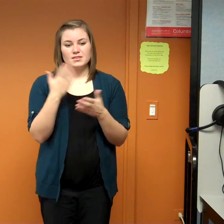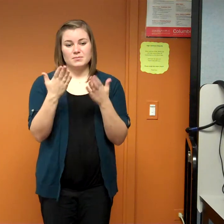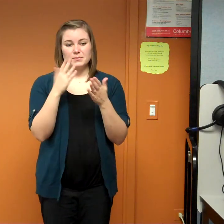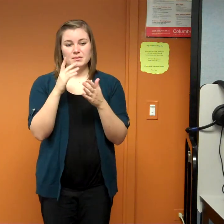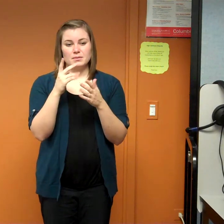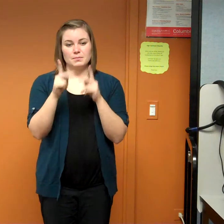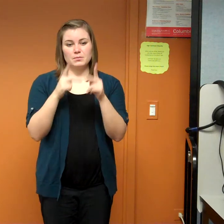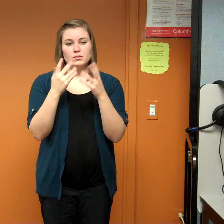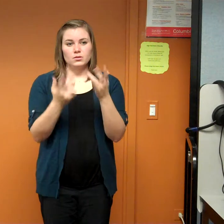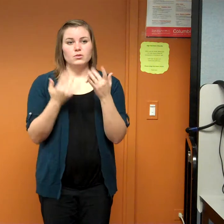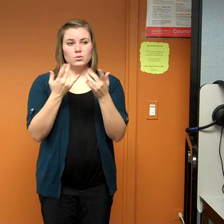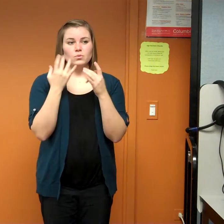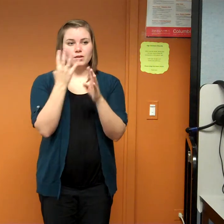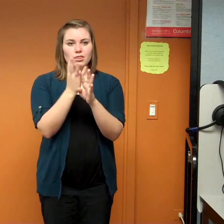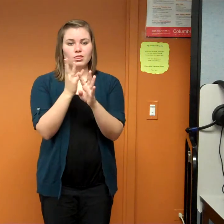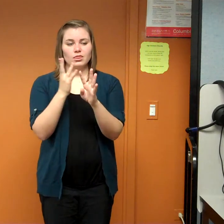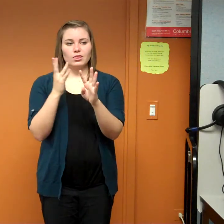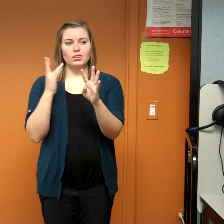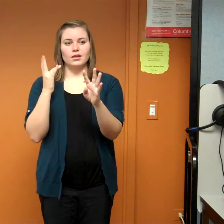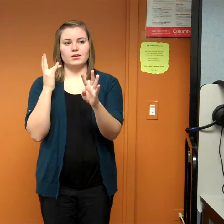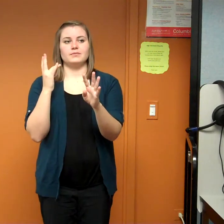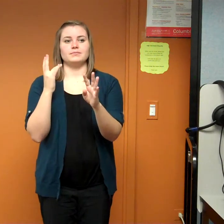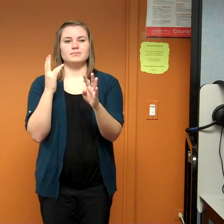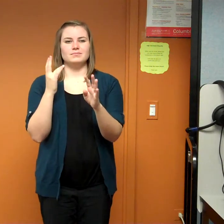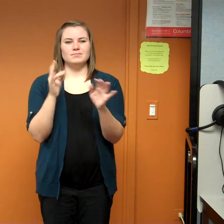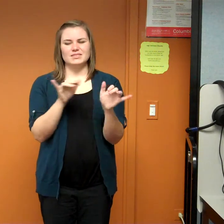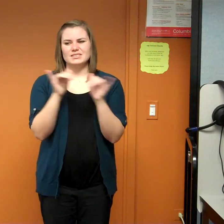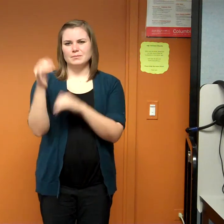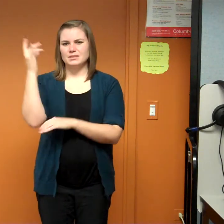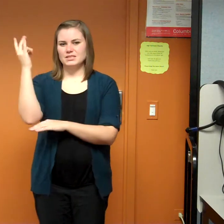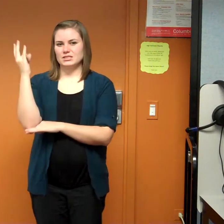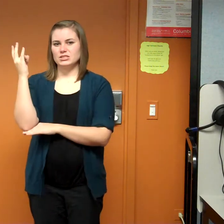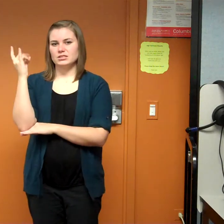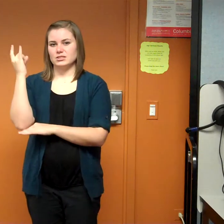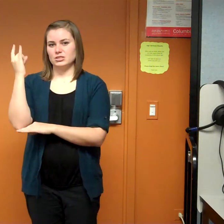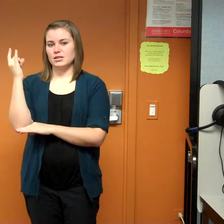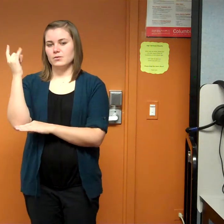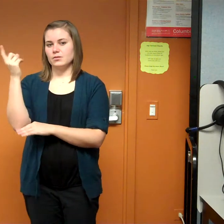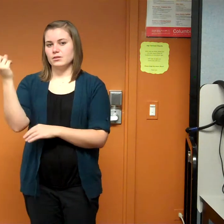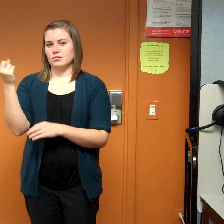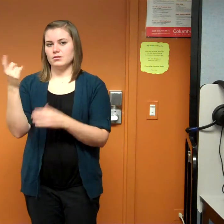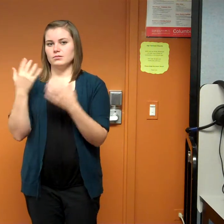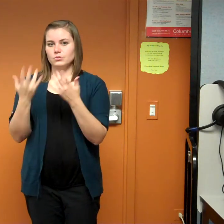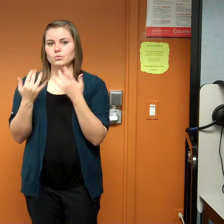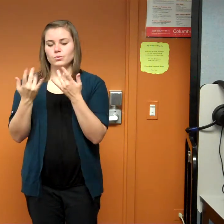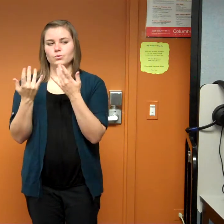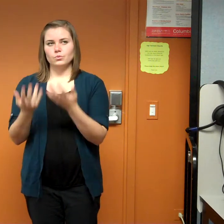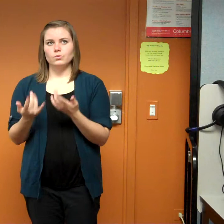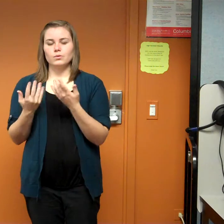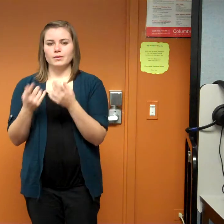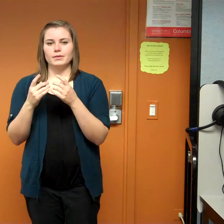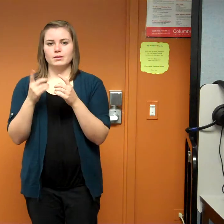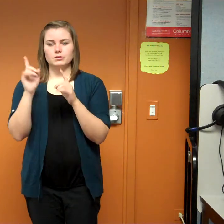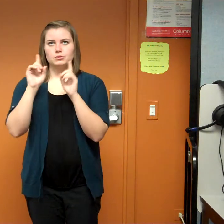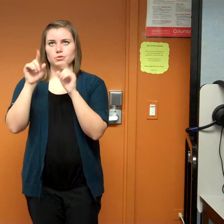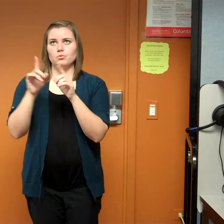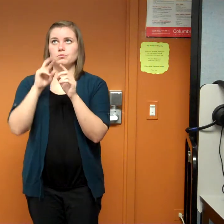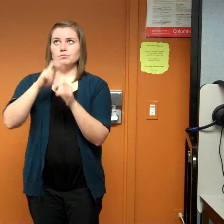similar to the Sears Tower, like just an hour-long line to get into the elevator to go up to the observation deck, but he was able to walk us right up, which was really